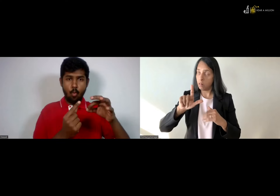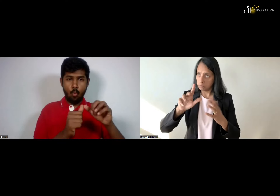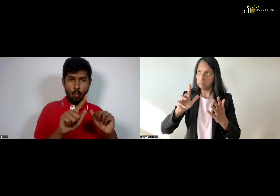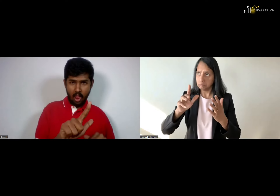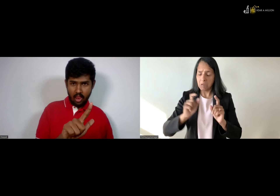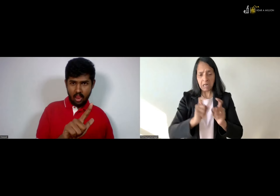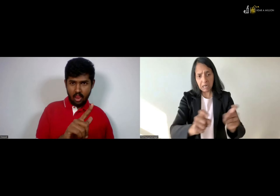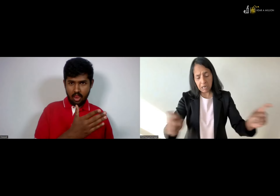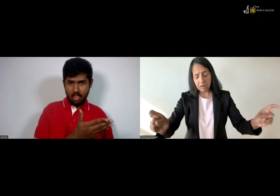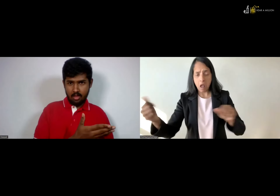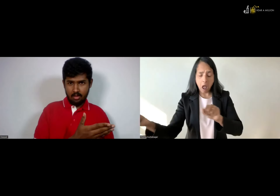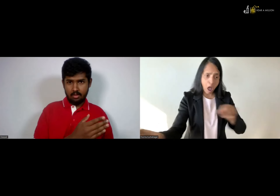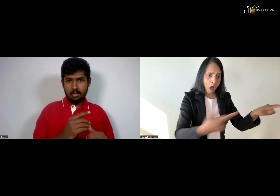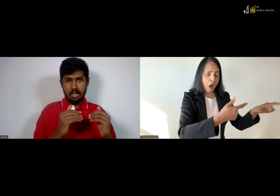So equal.